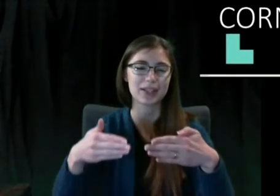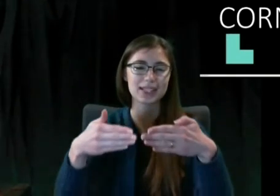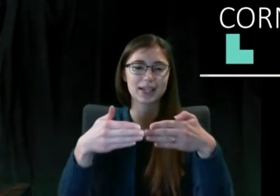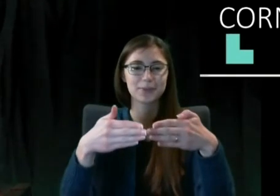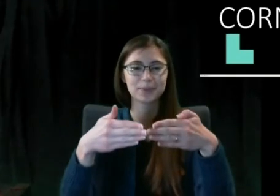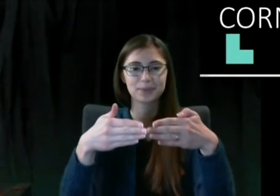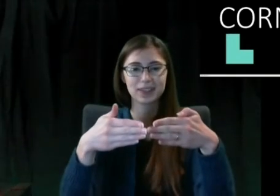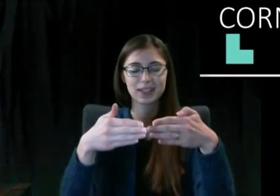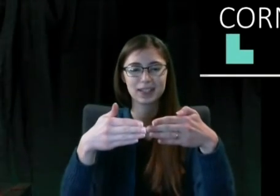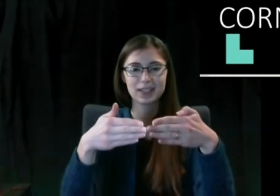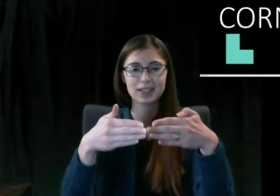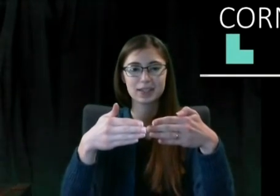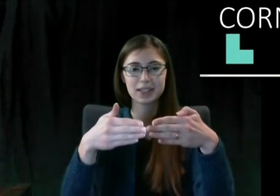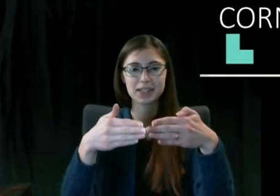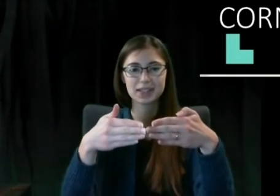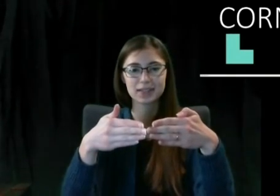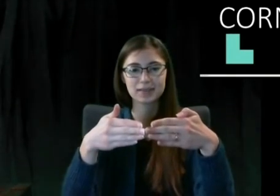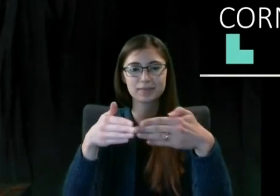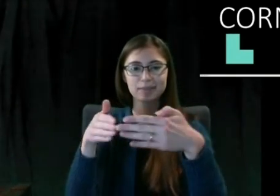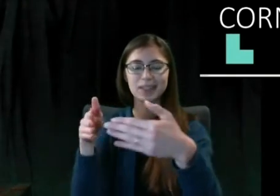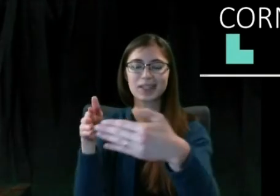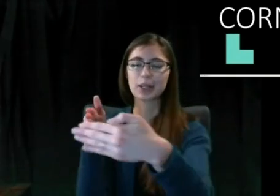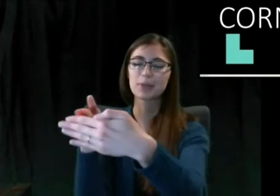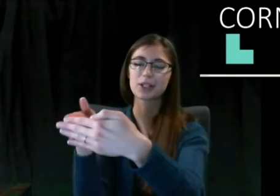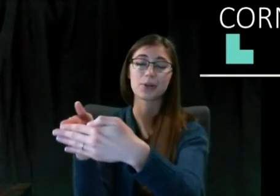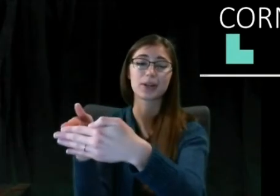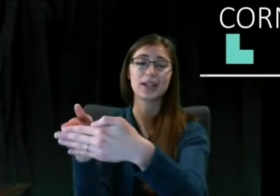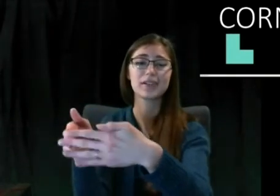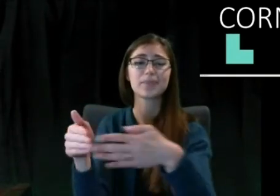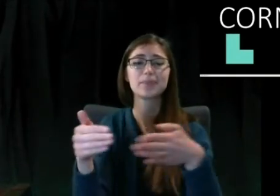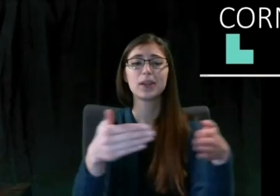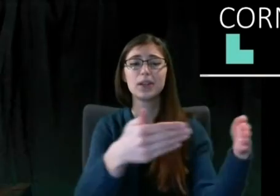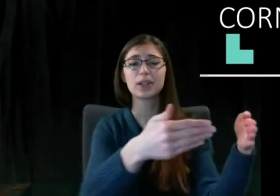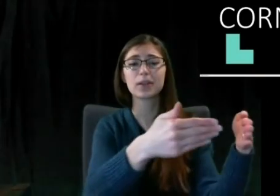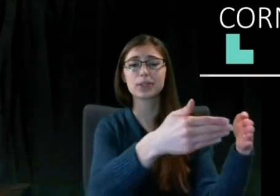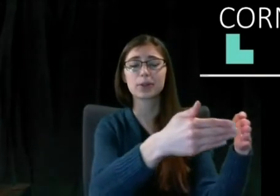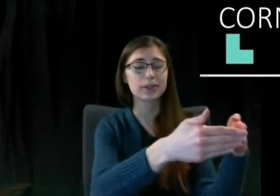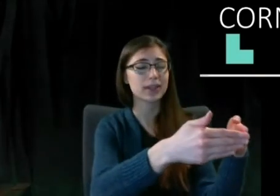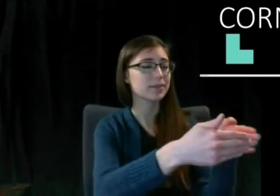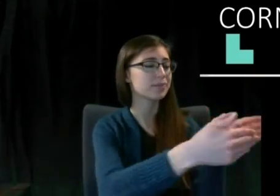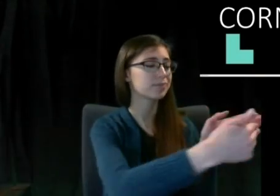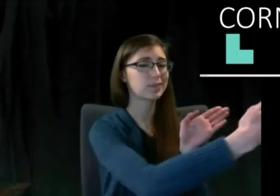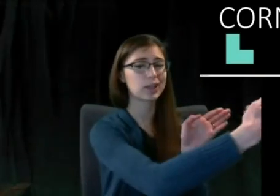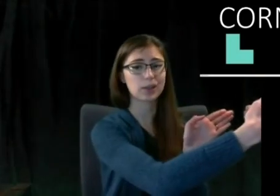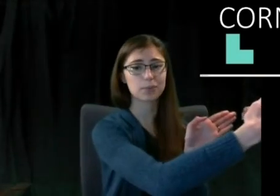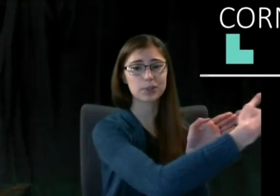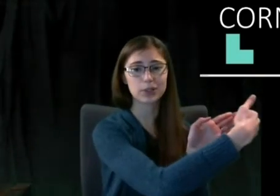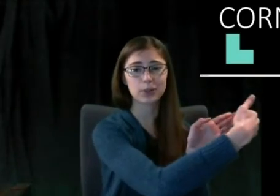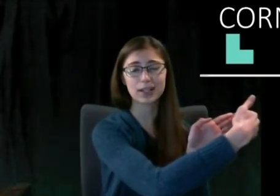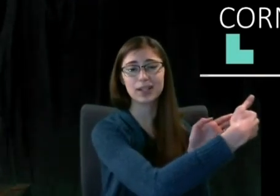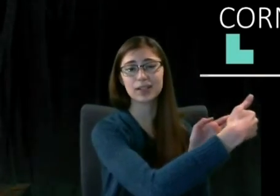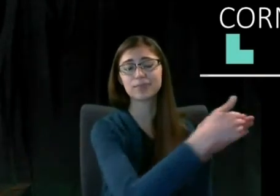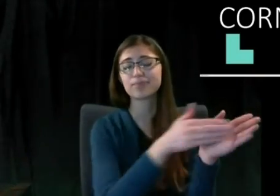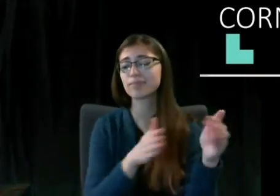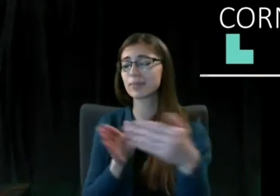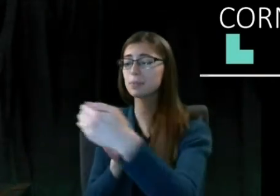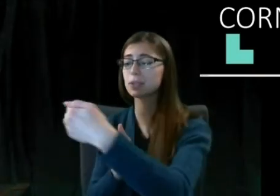out. So this, you can put your corner here. You can put your corner there. You could put your corner here. Put your corner